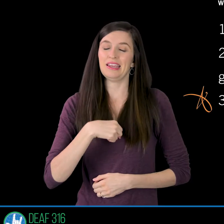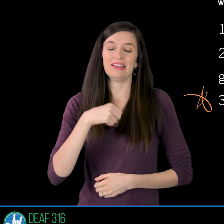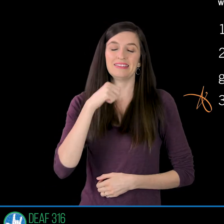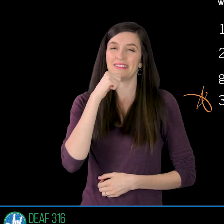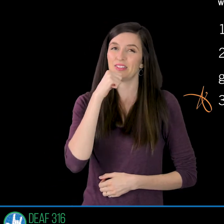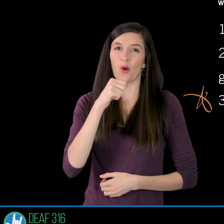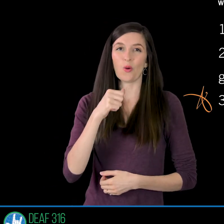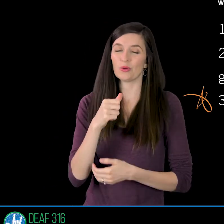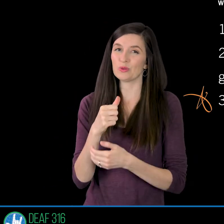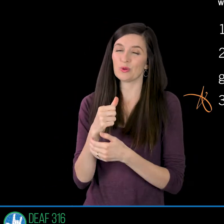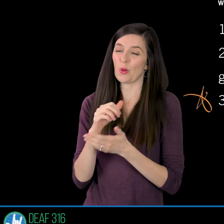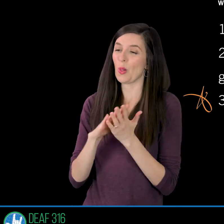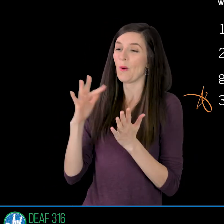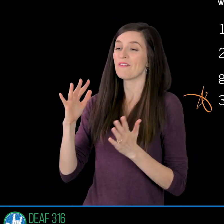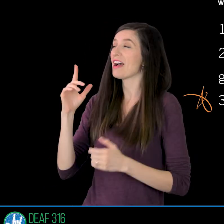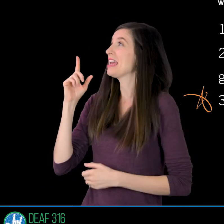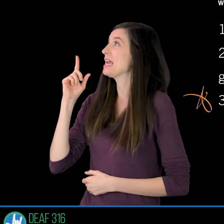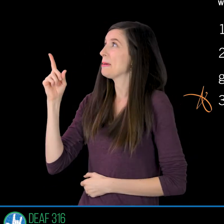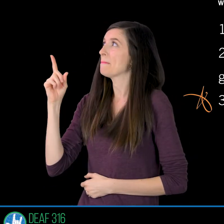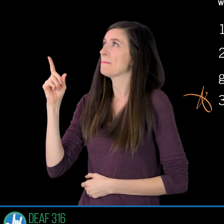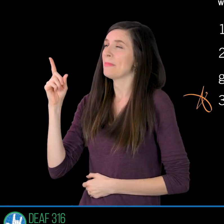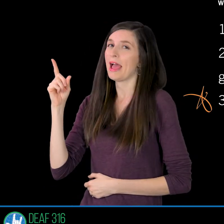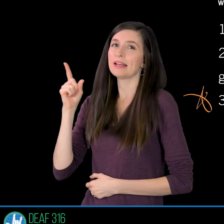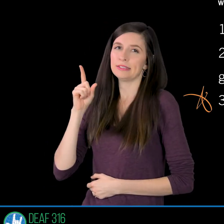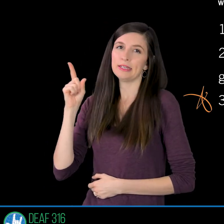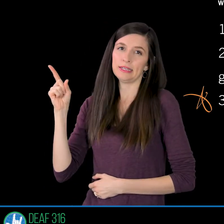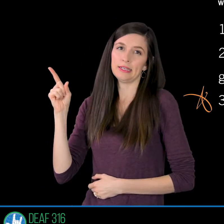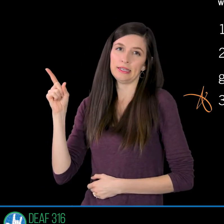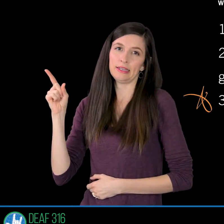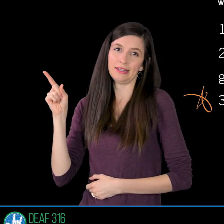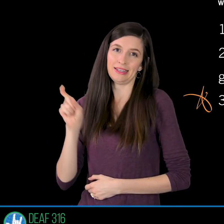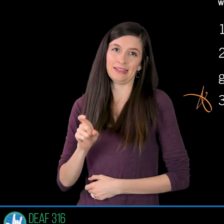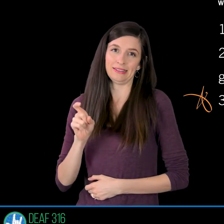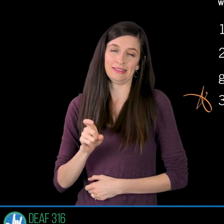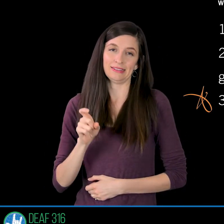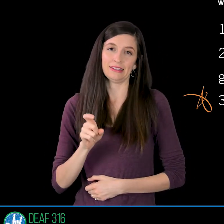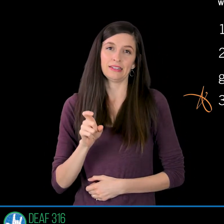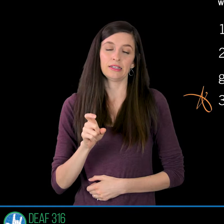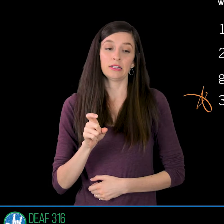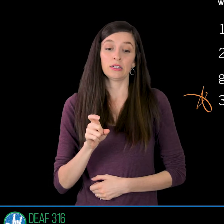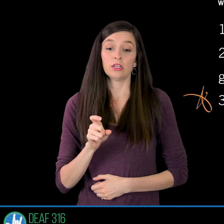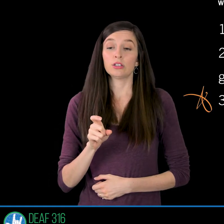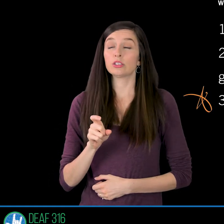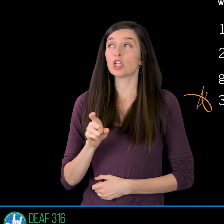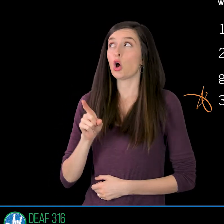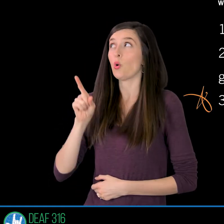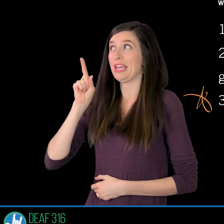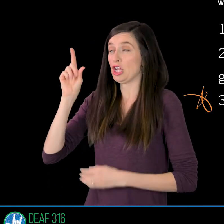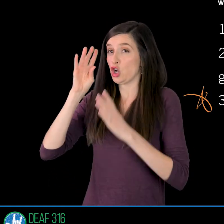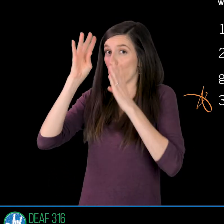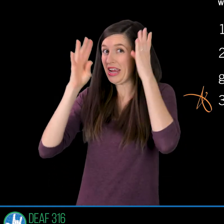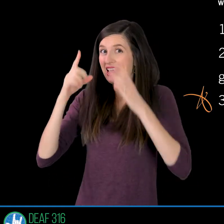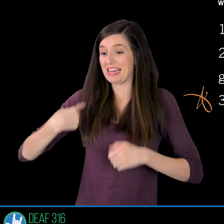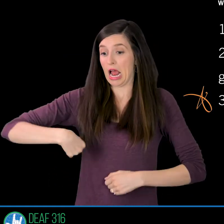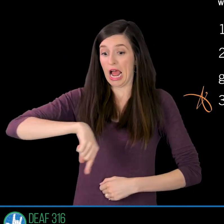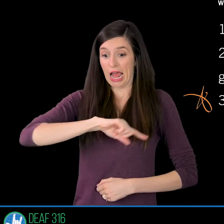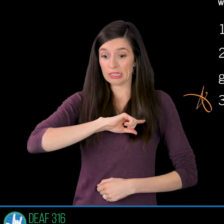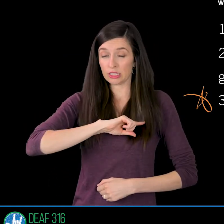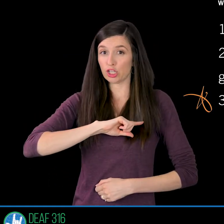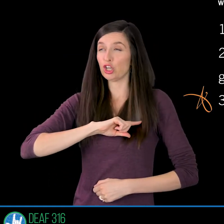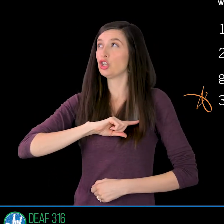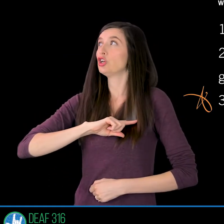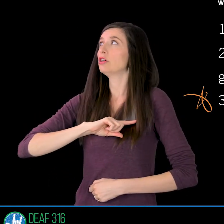to glorify God as we should. So He created us to